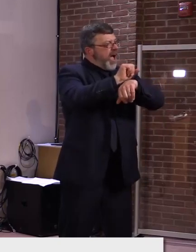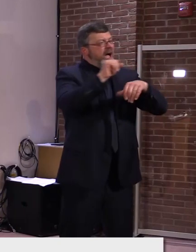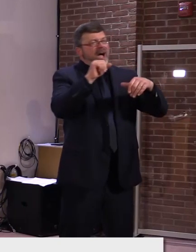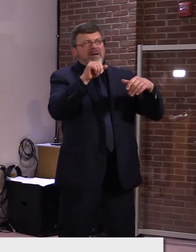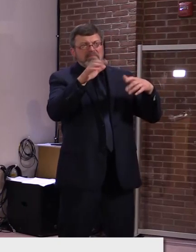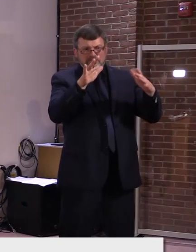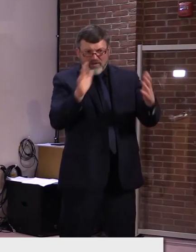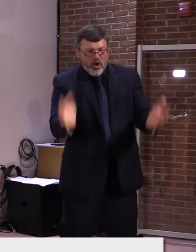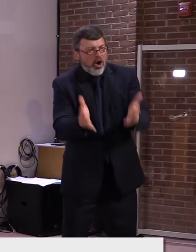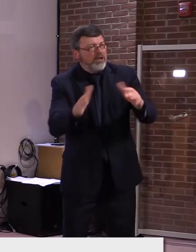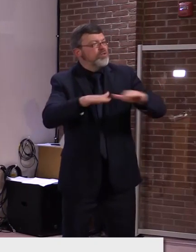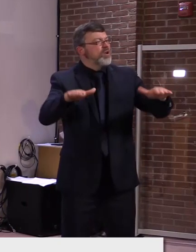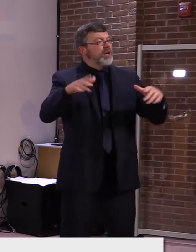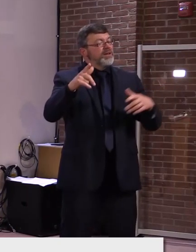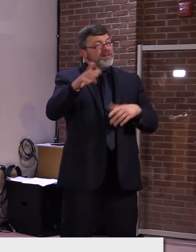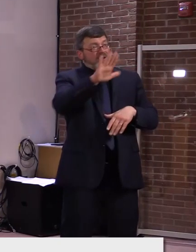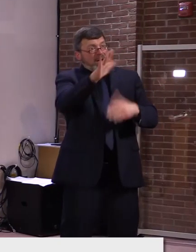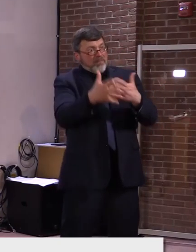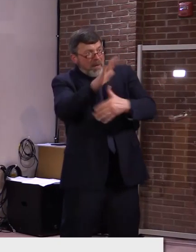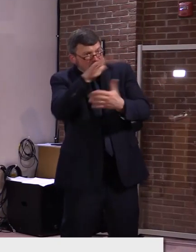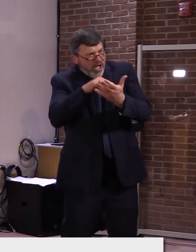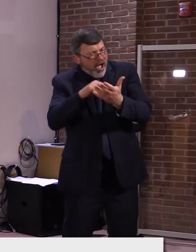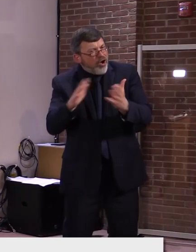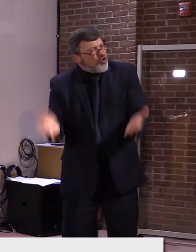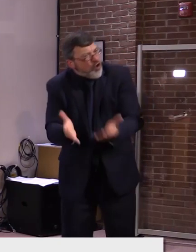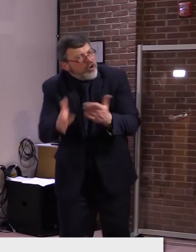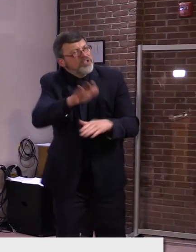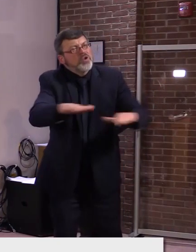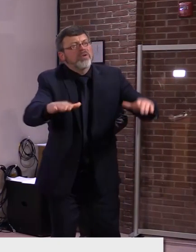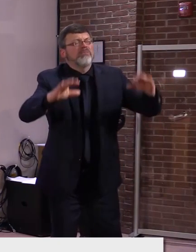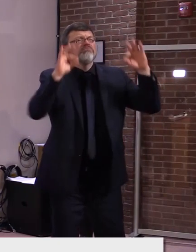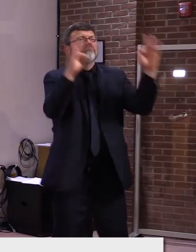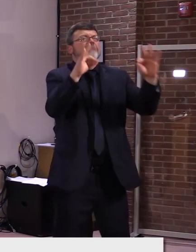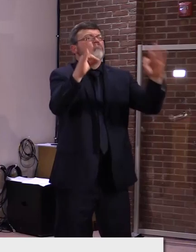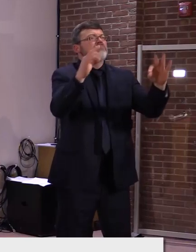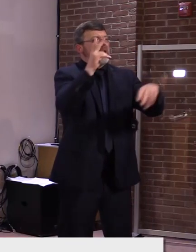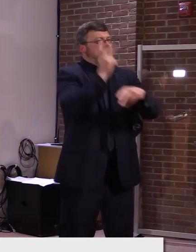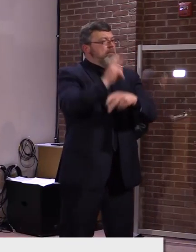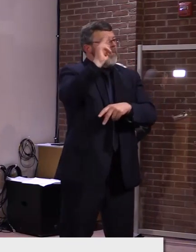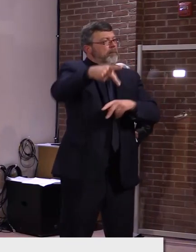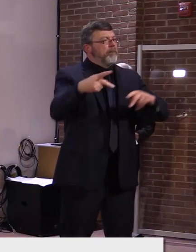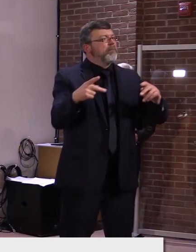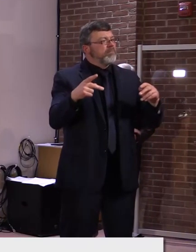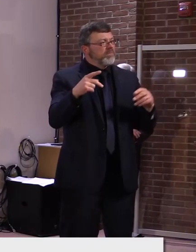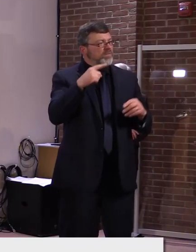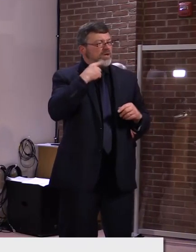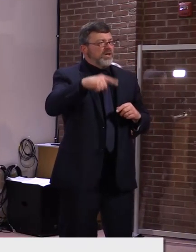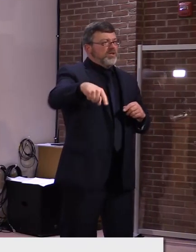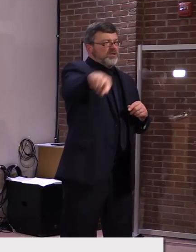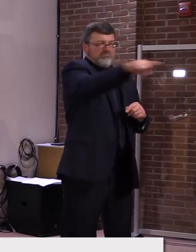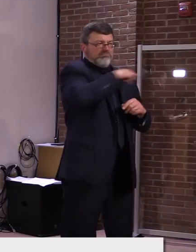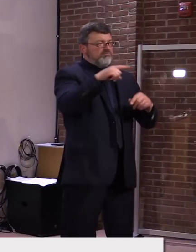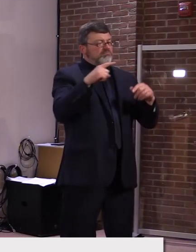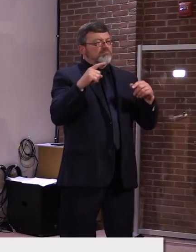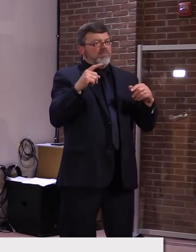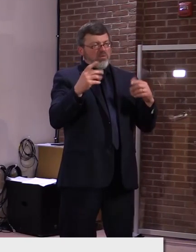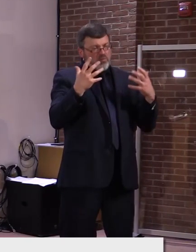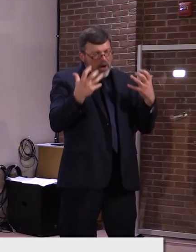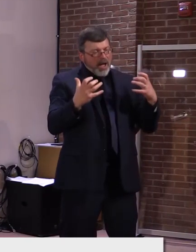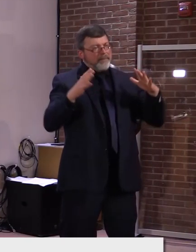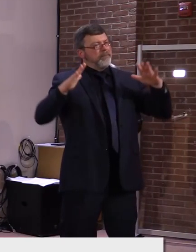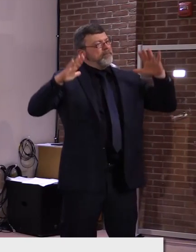support. As we have seen throughout the pandemic, Vermonters believe in the importance of education. And as a community, we come together